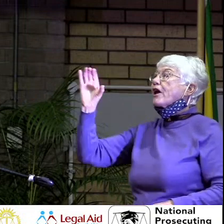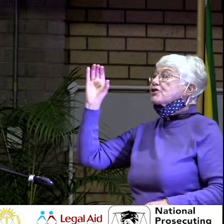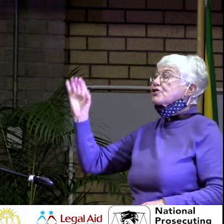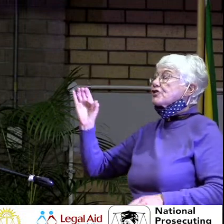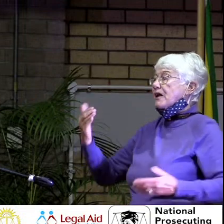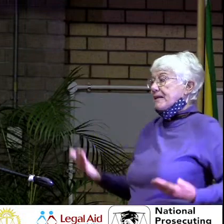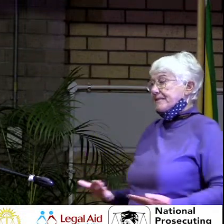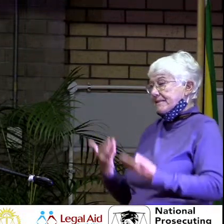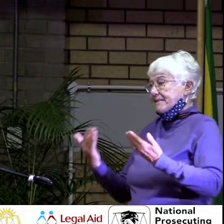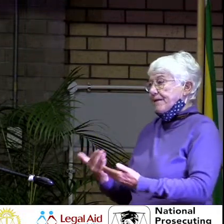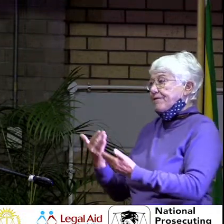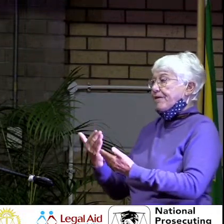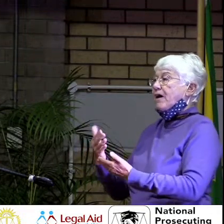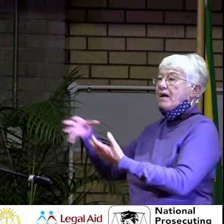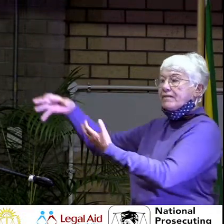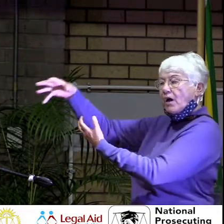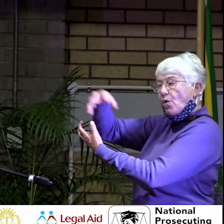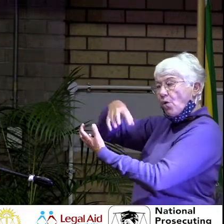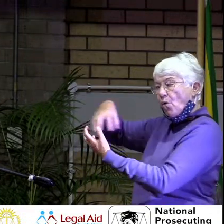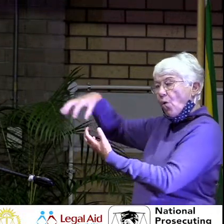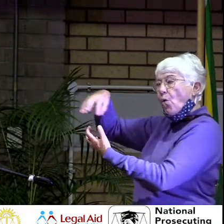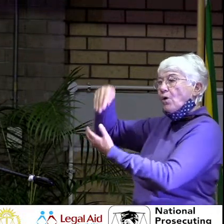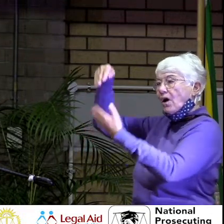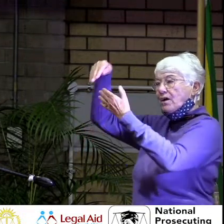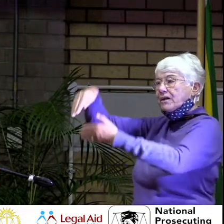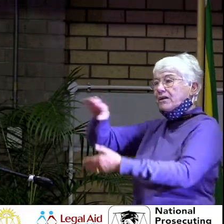there's obviously the police.